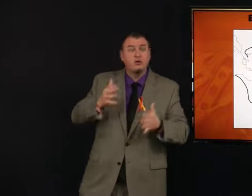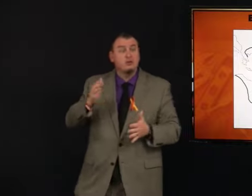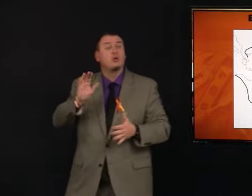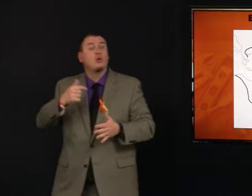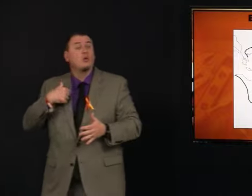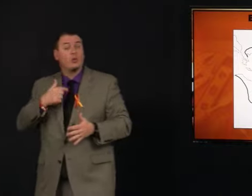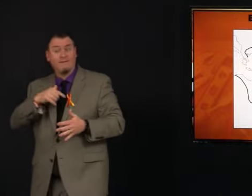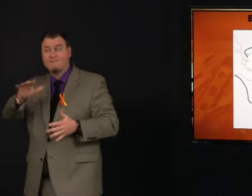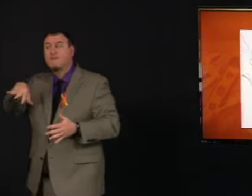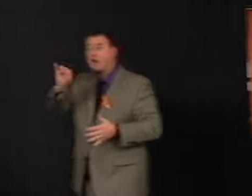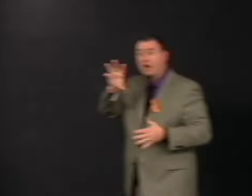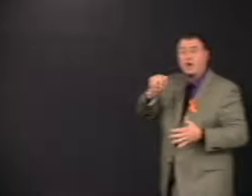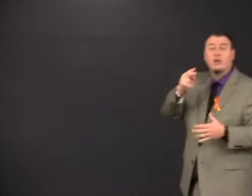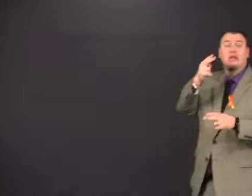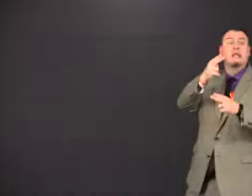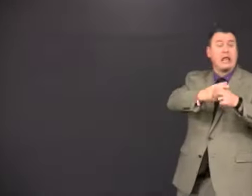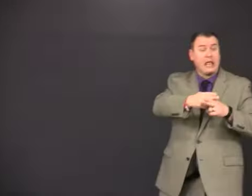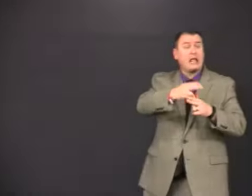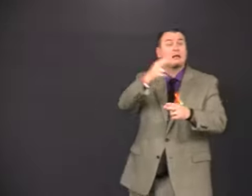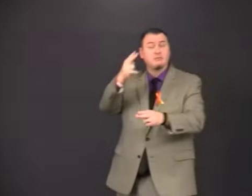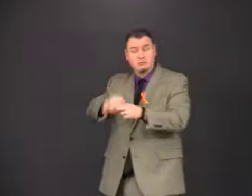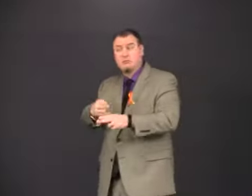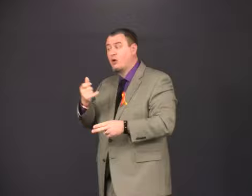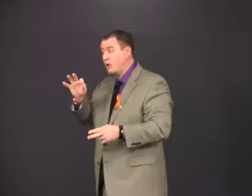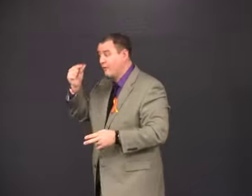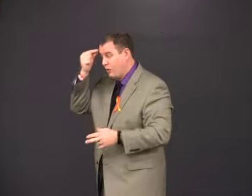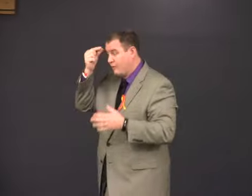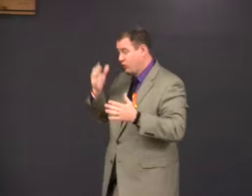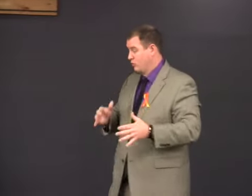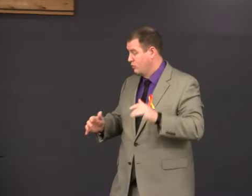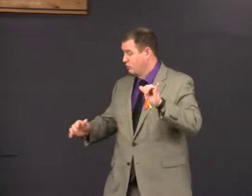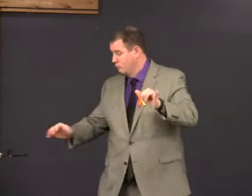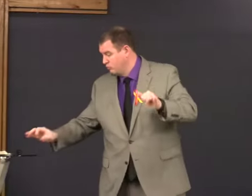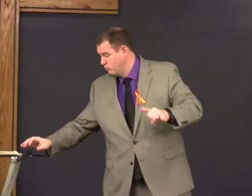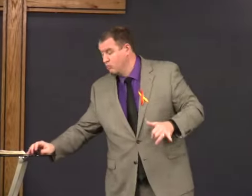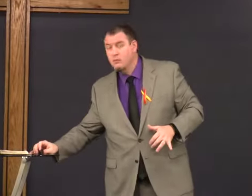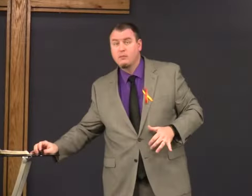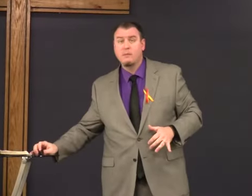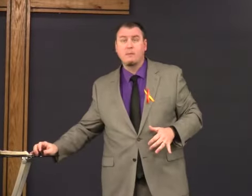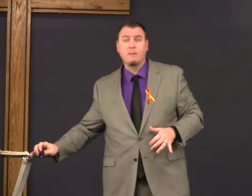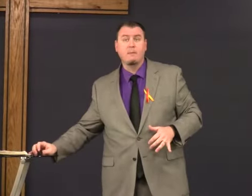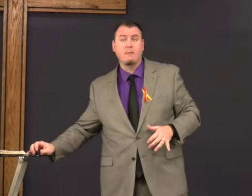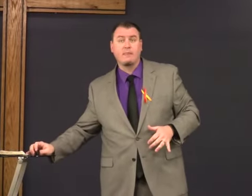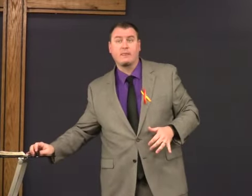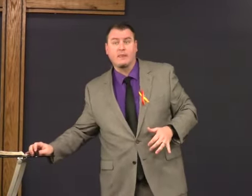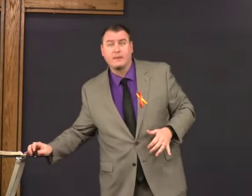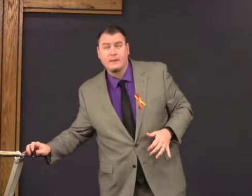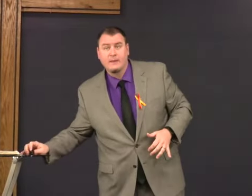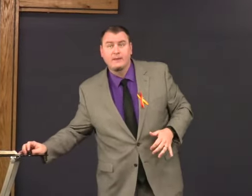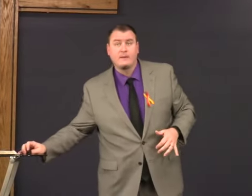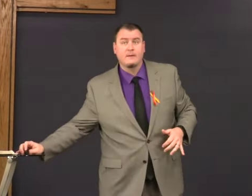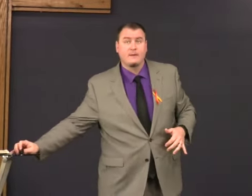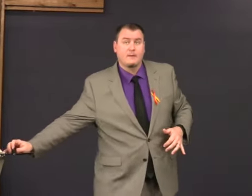traveling through and meeting governors. And actually, they are named here.